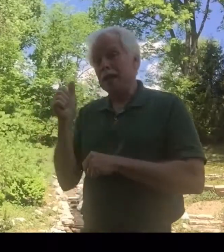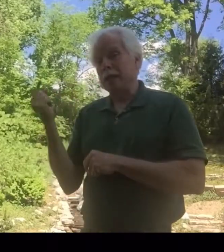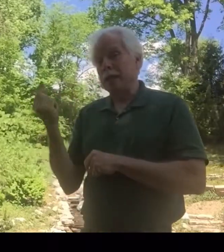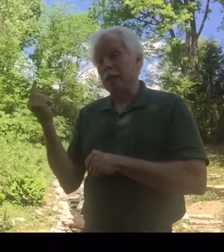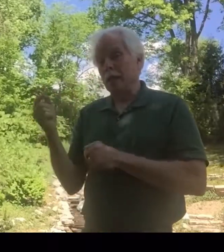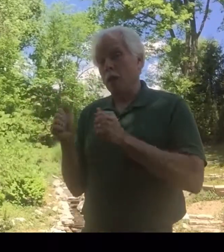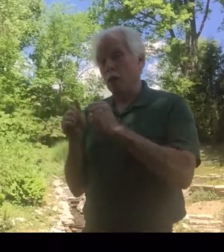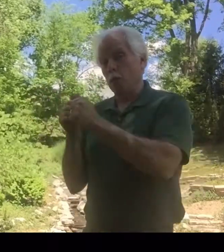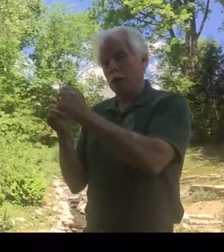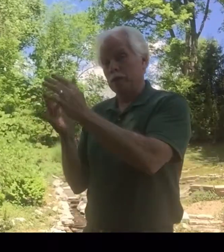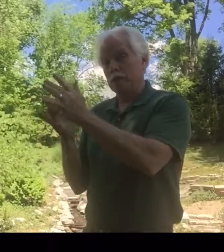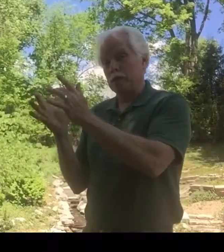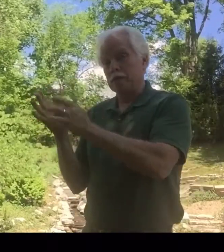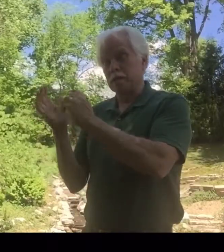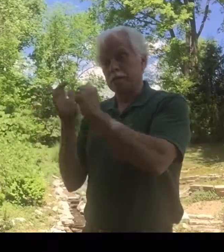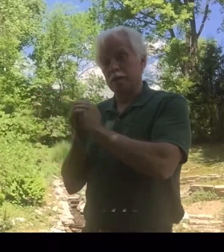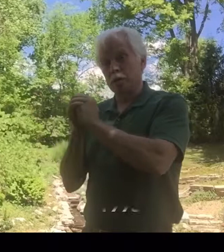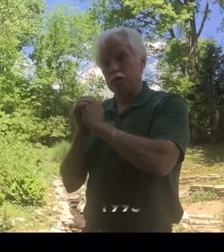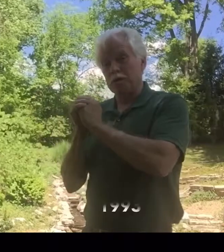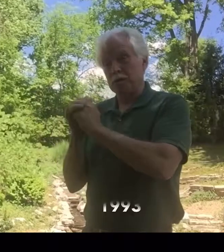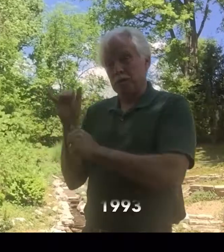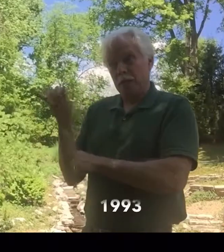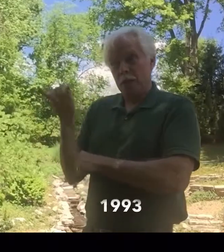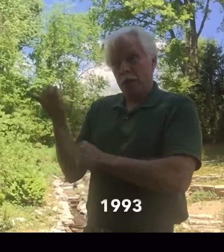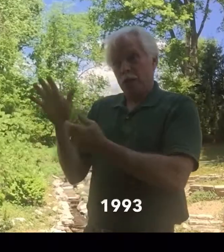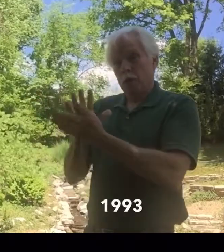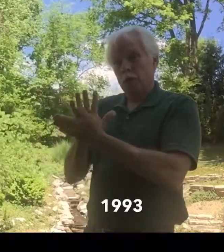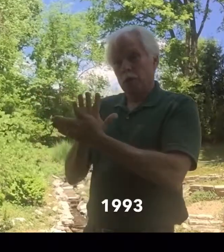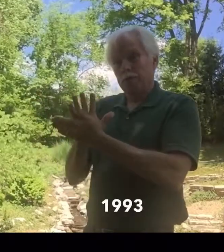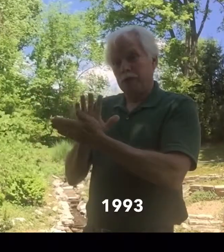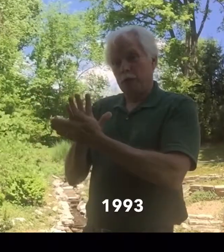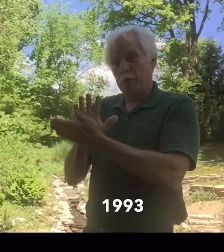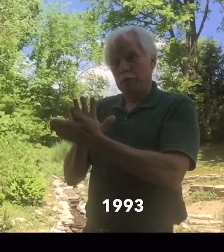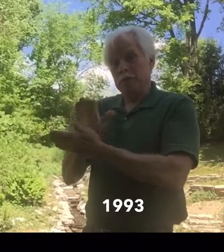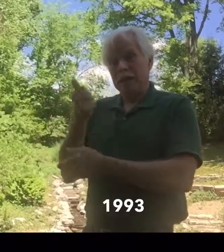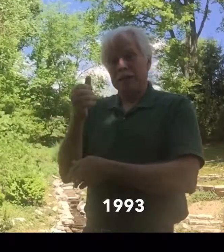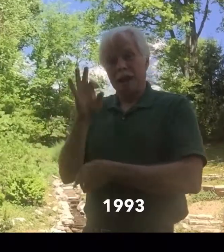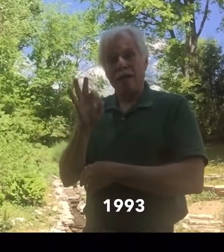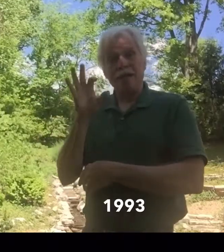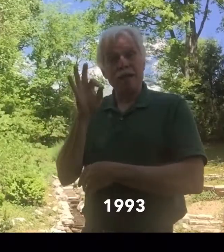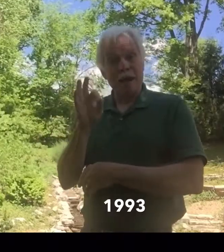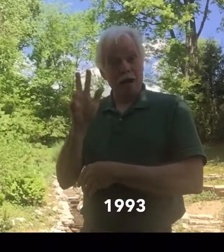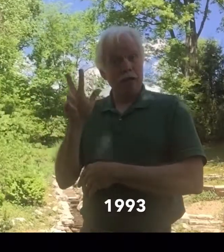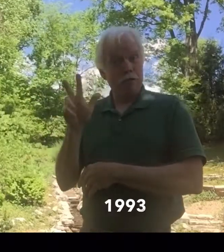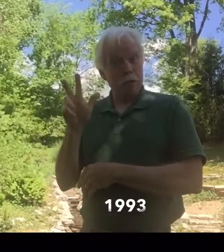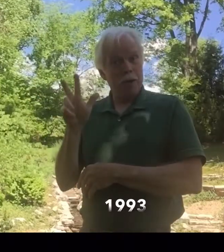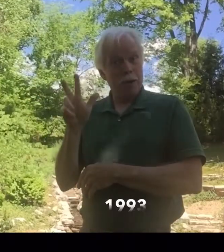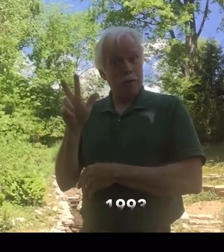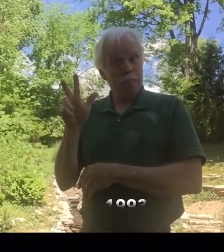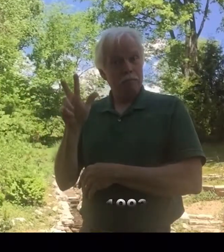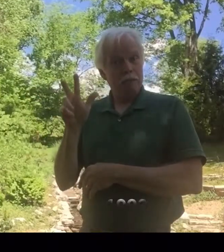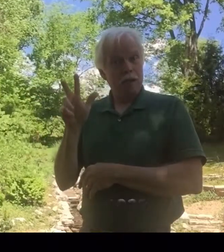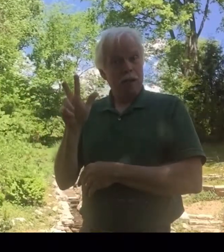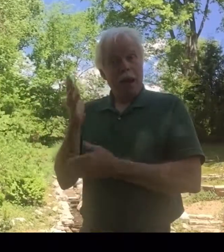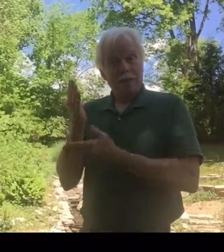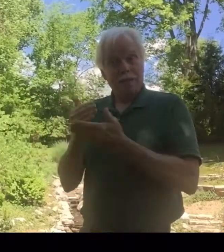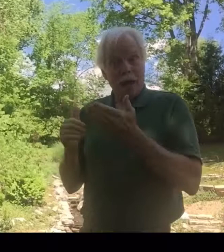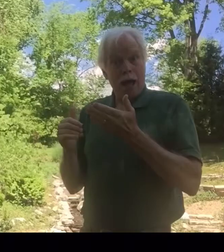Daily Alone with Jesus devotions, those were filmed in 1993, and